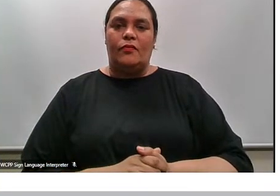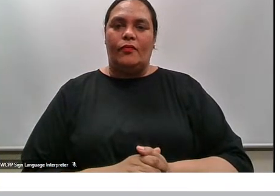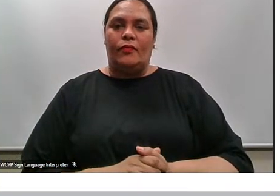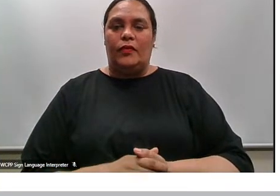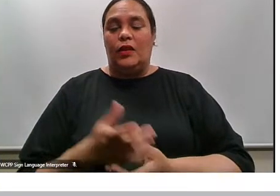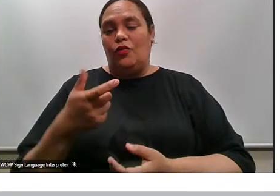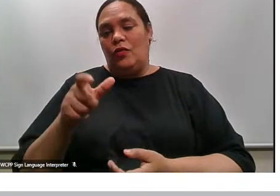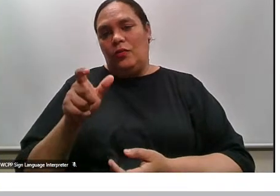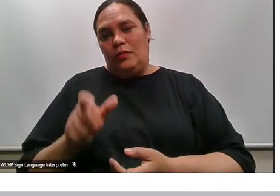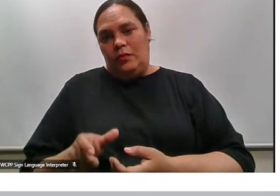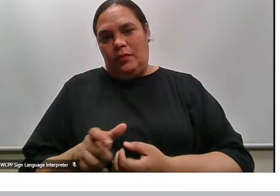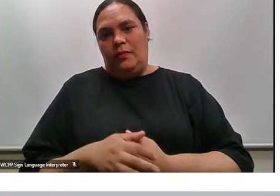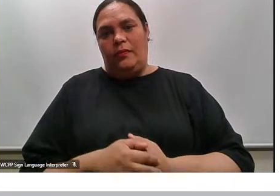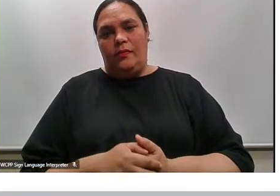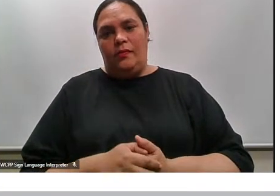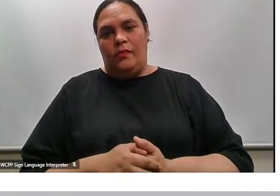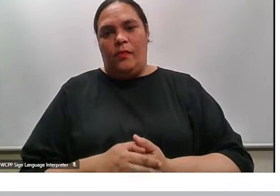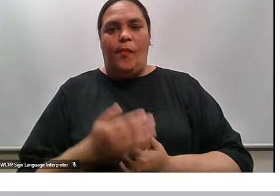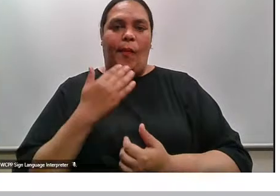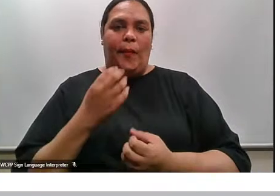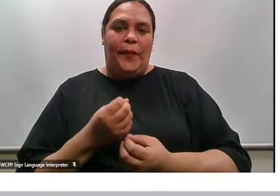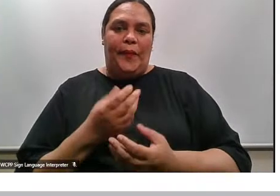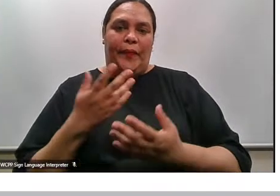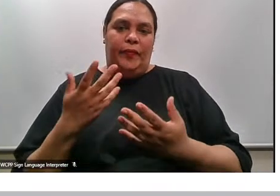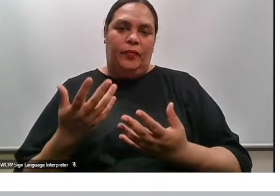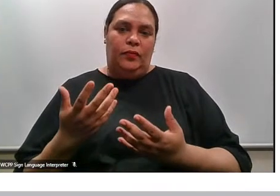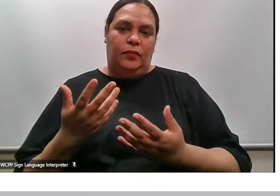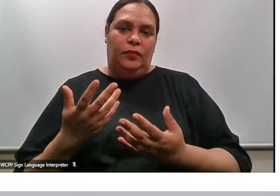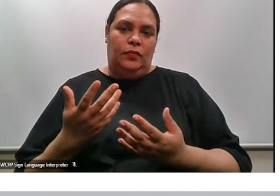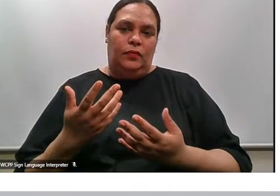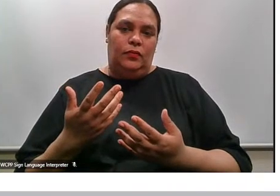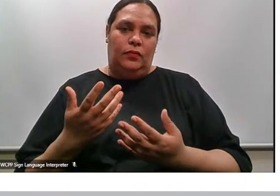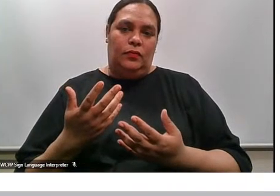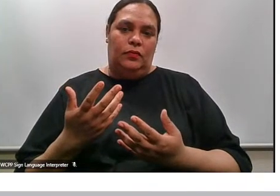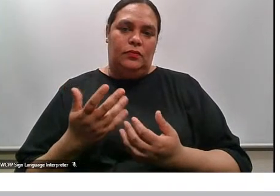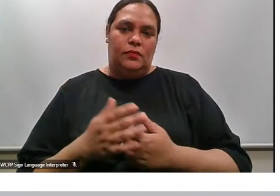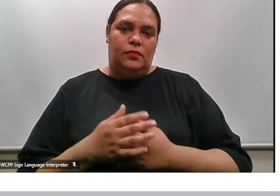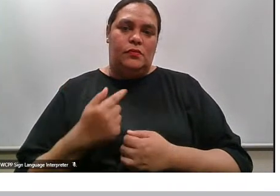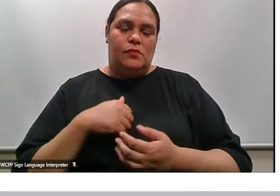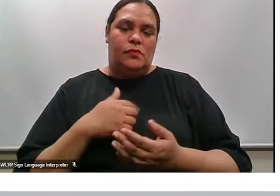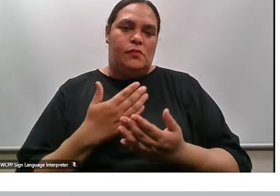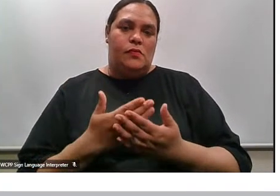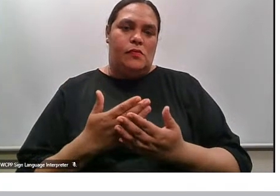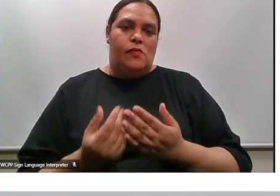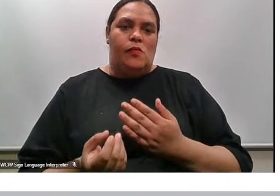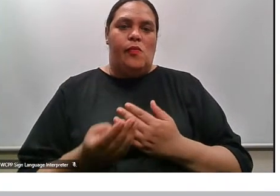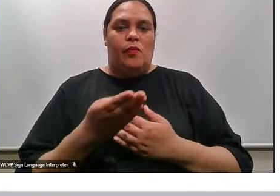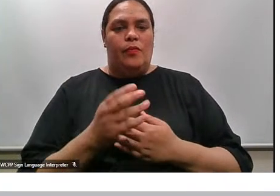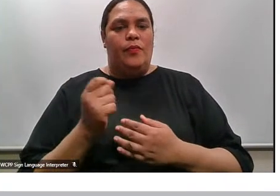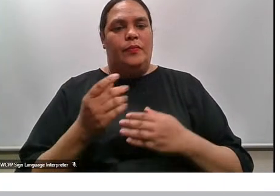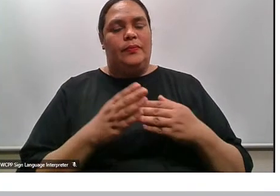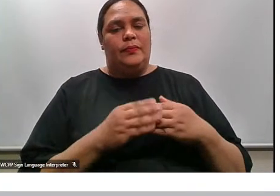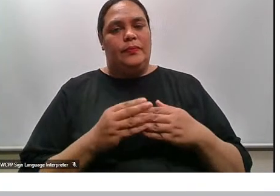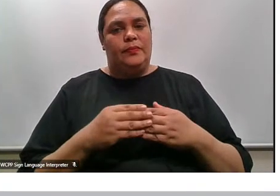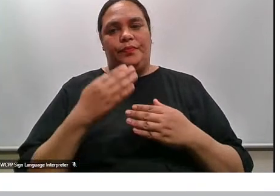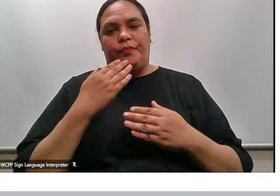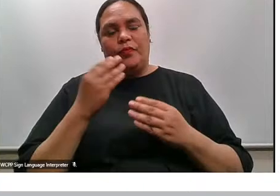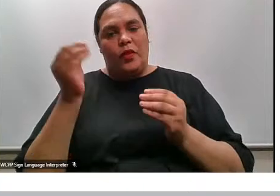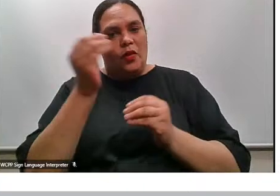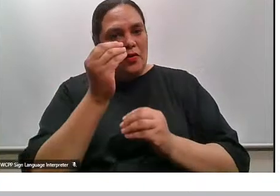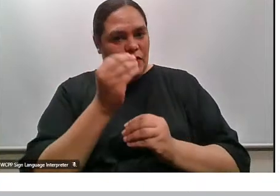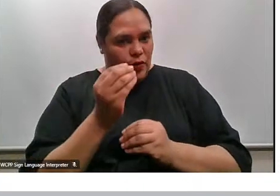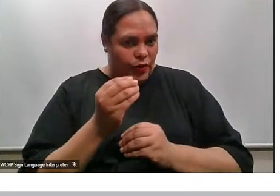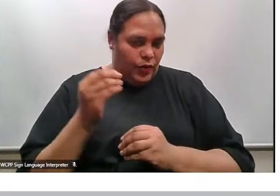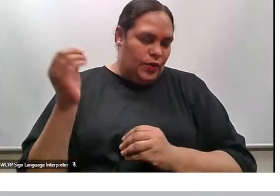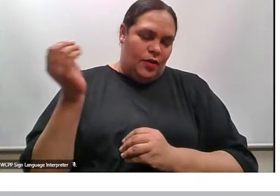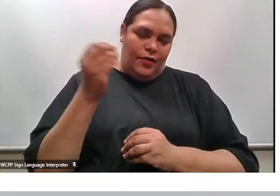Chairperson, thank you so much that we are able to appear today to all the members. Good afternoon.